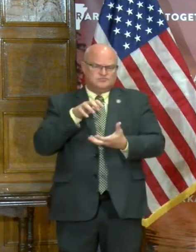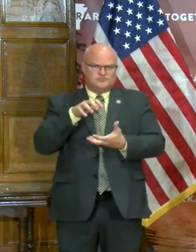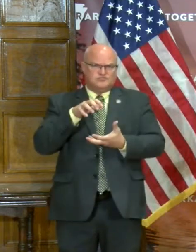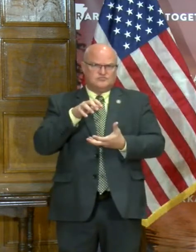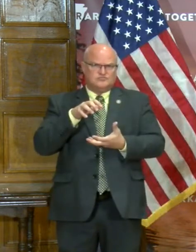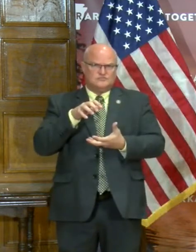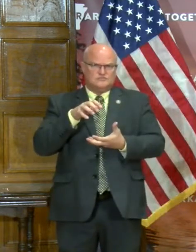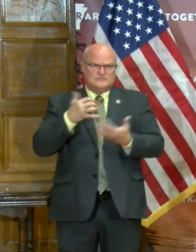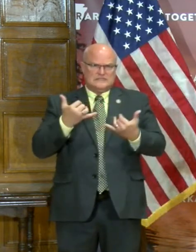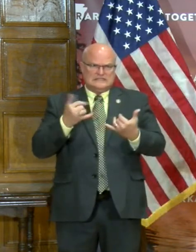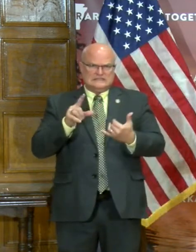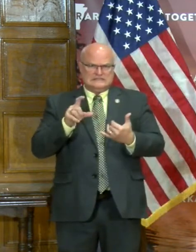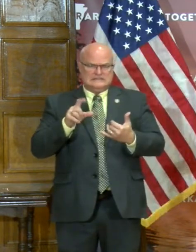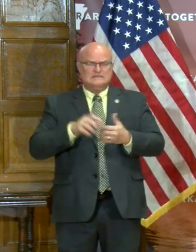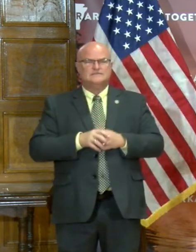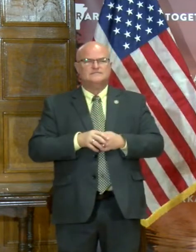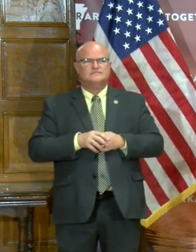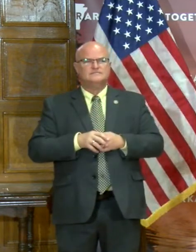early rounds?